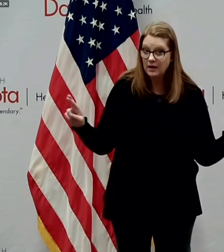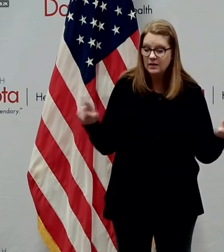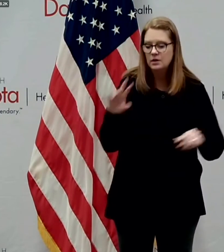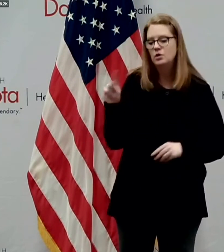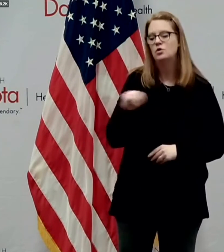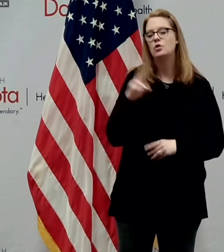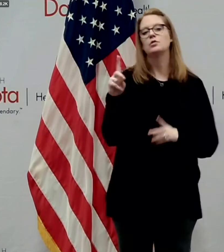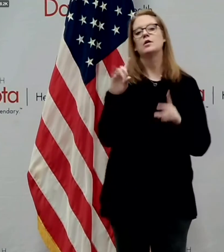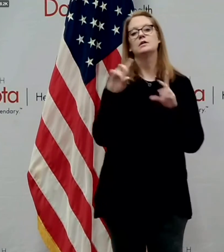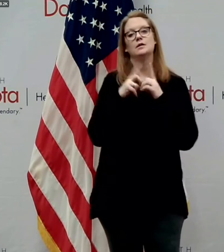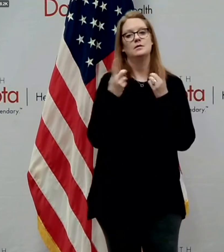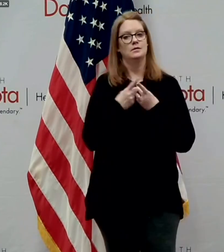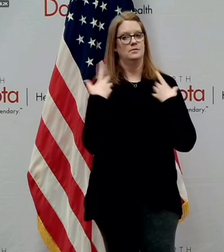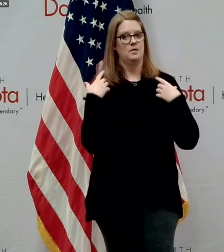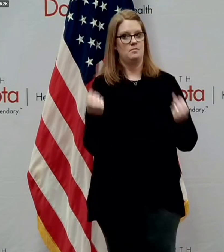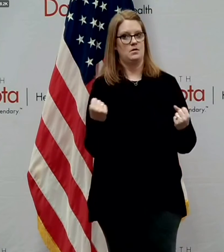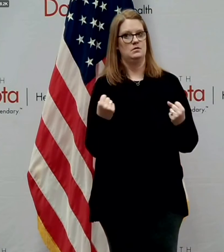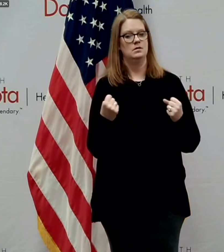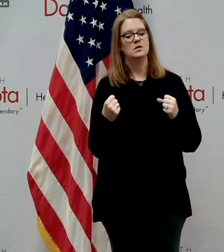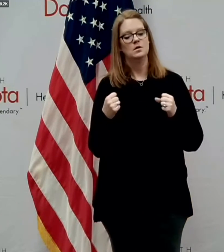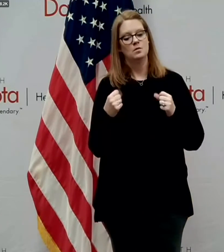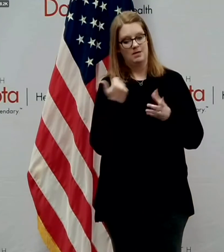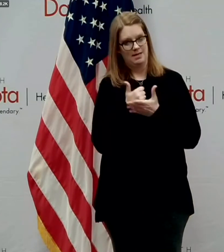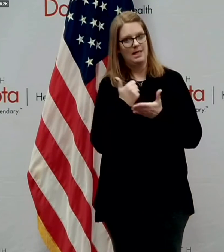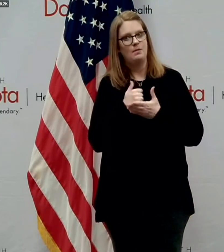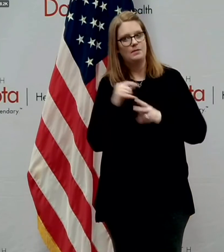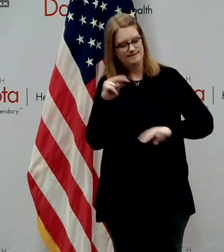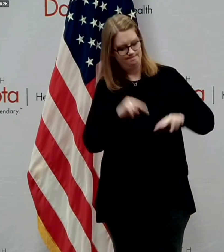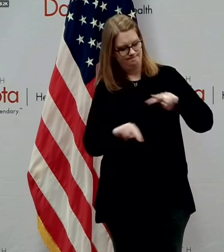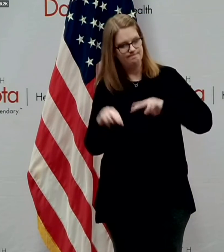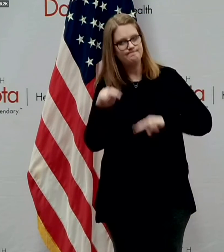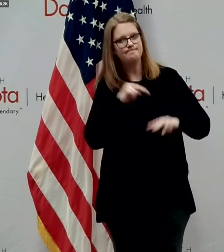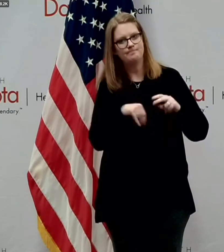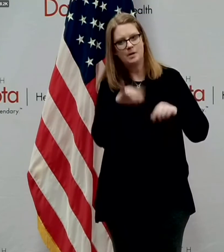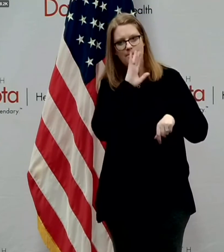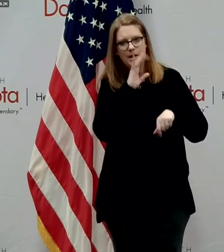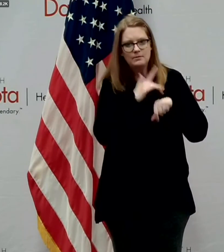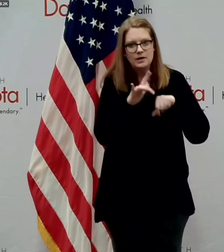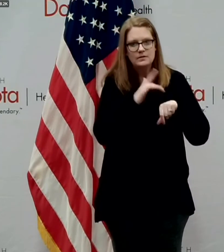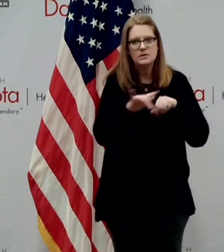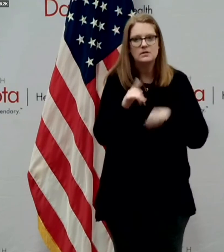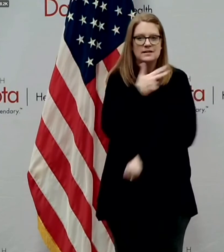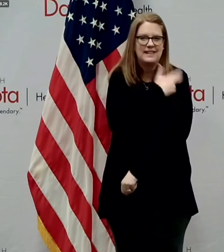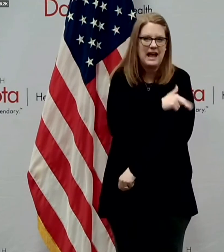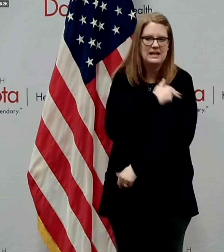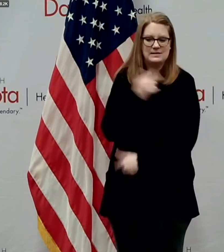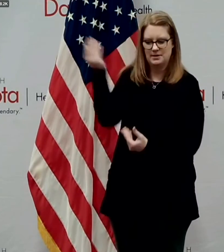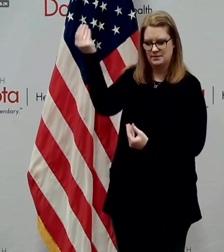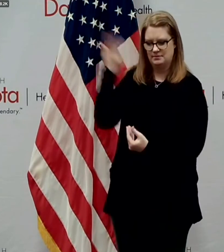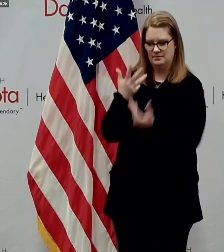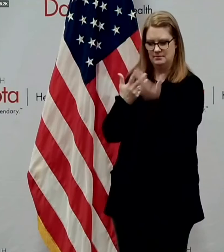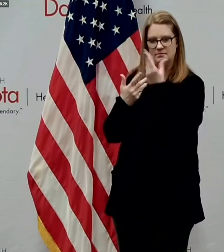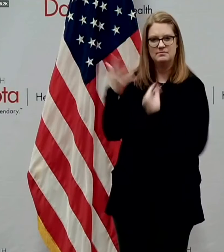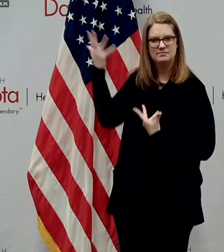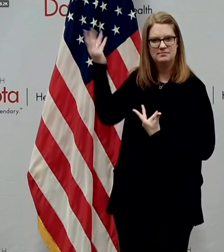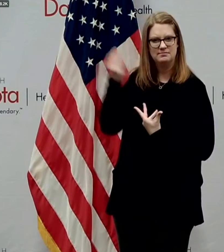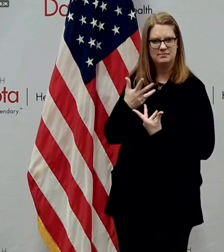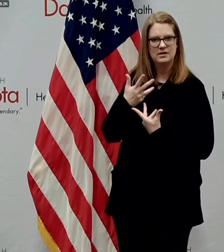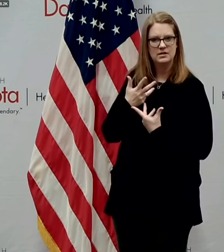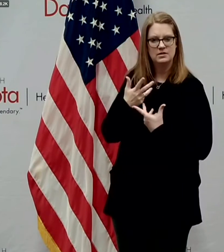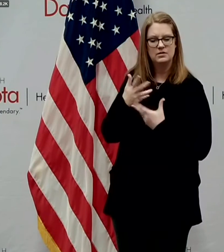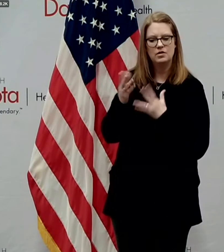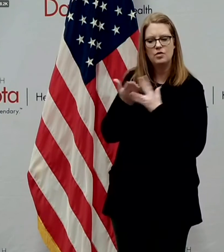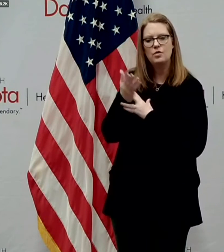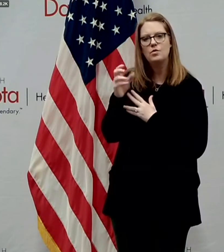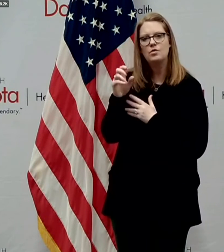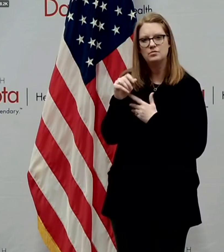will help us monitor the bed capacity. We do get information from the hospitals 2 times a week through survey, and that